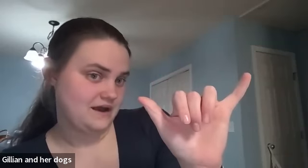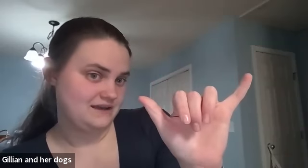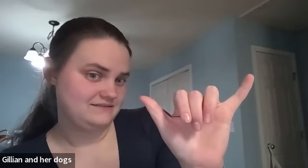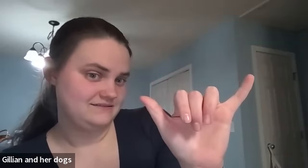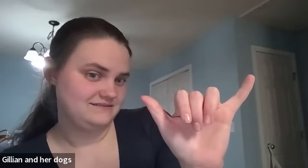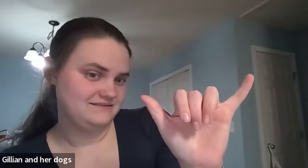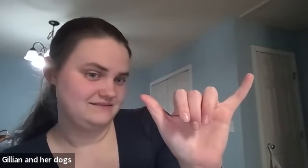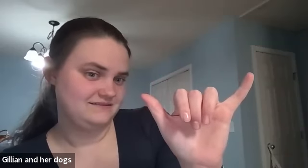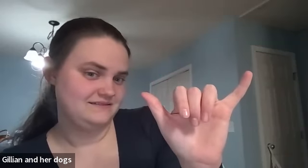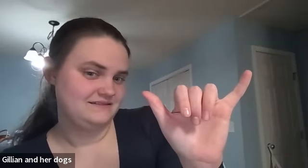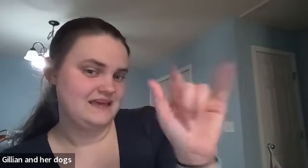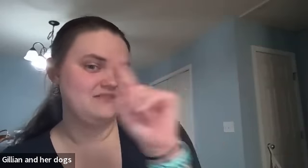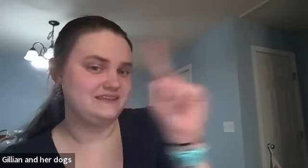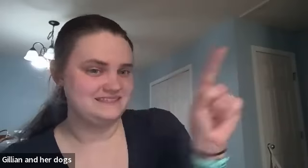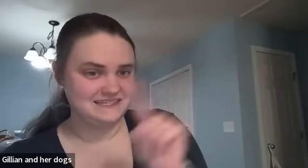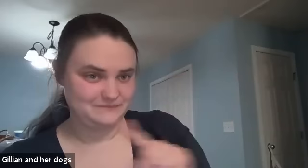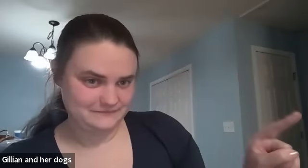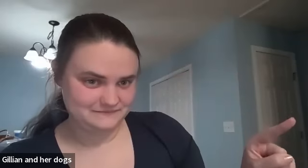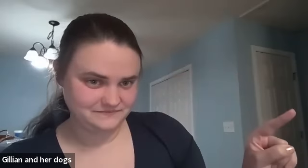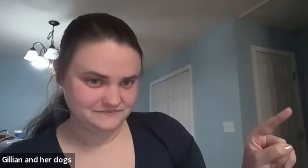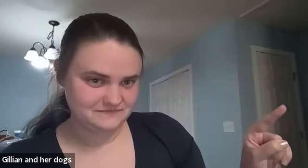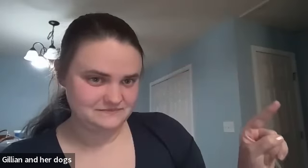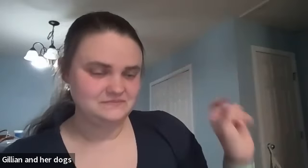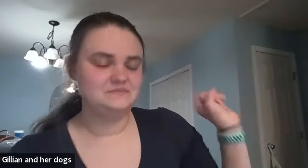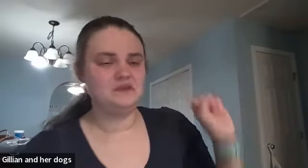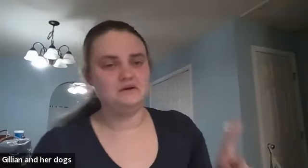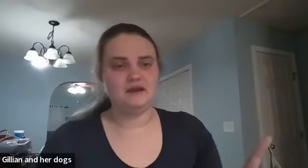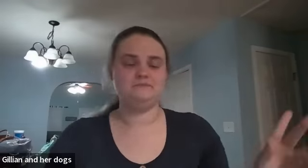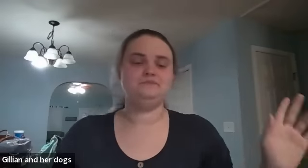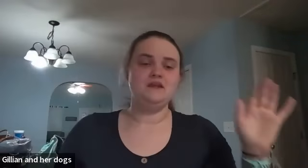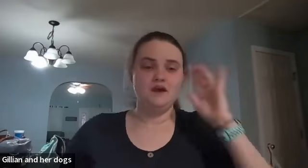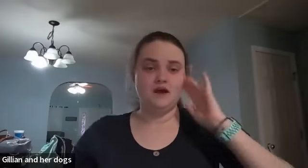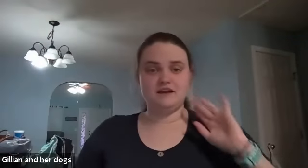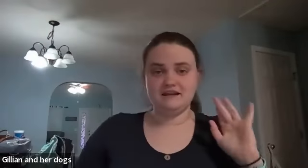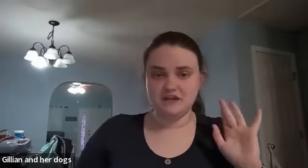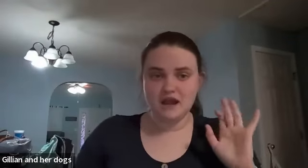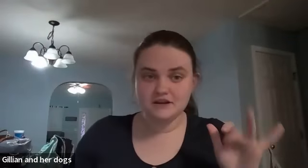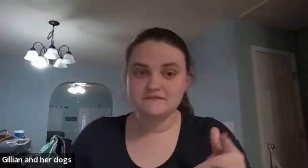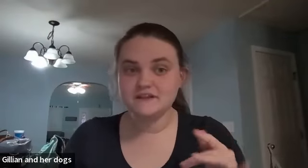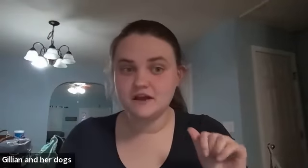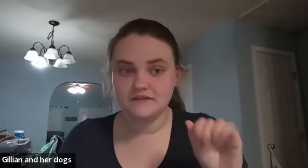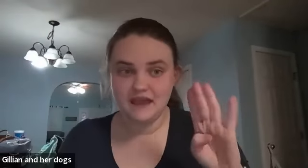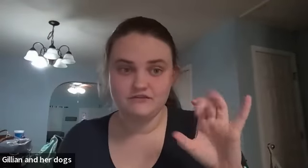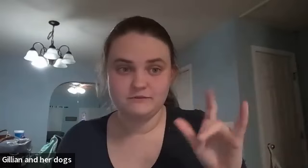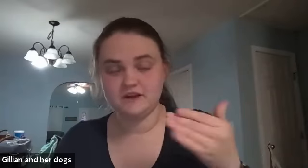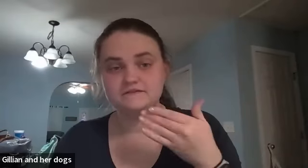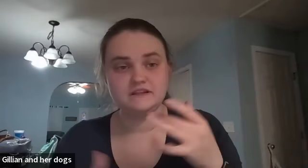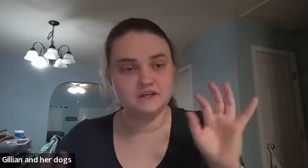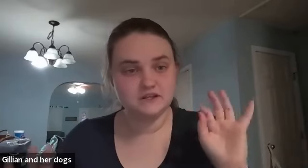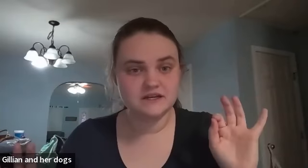Y. And then Z. Okay. All right. So how are y'all feeling on the alphabet? Are y'all feeling good?